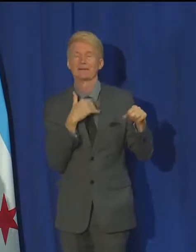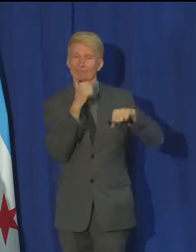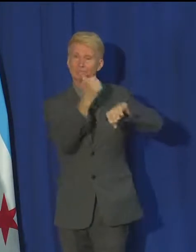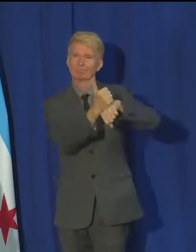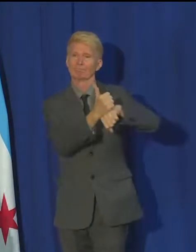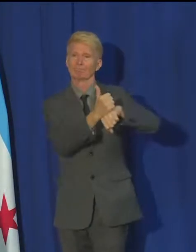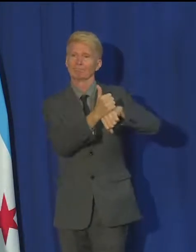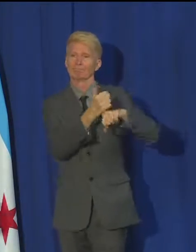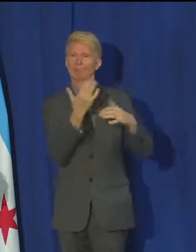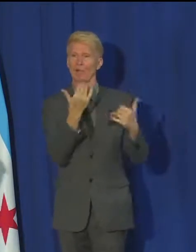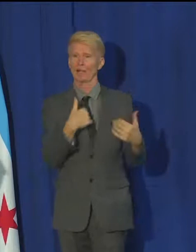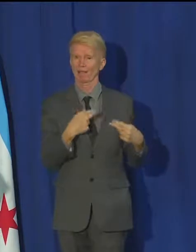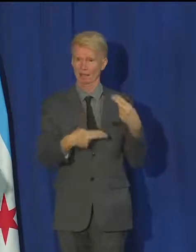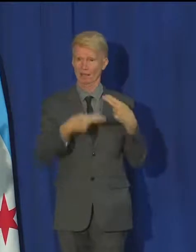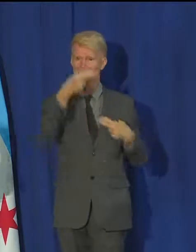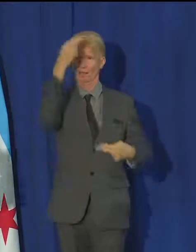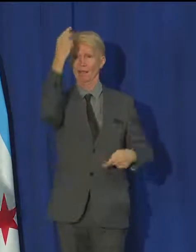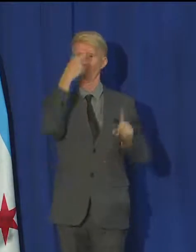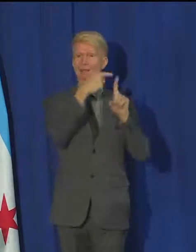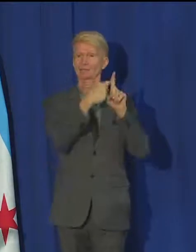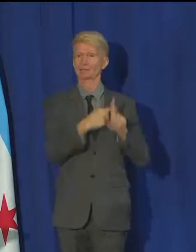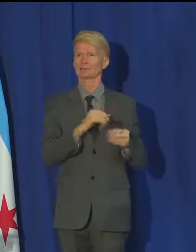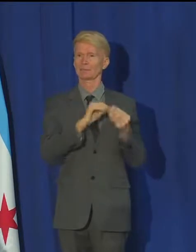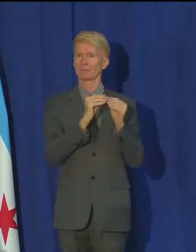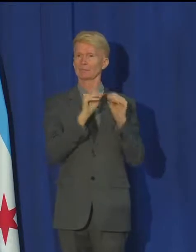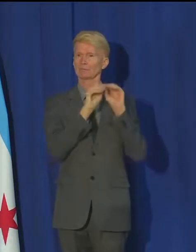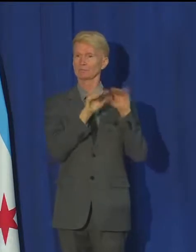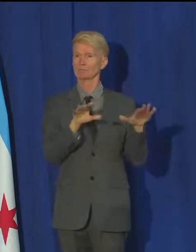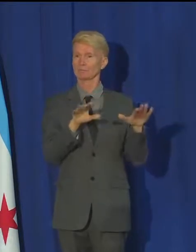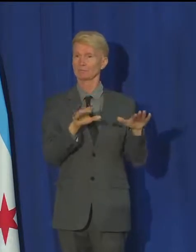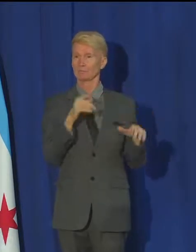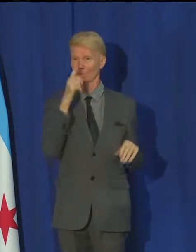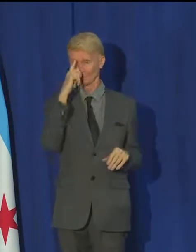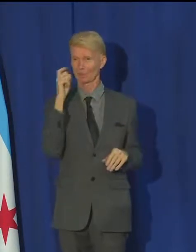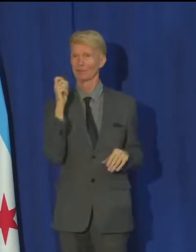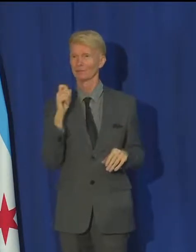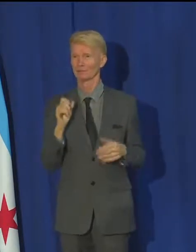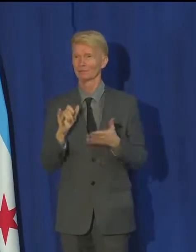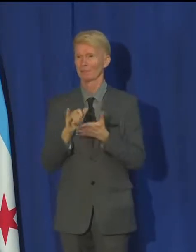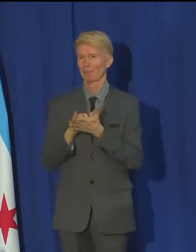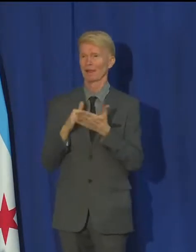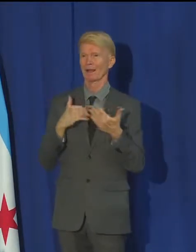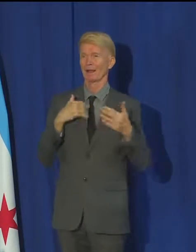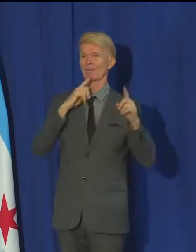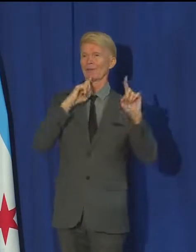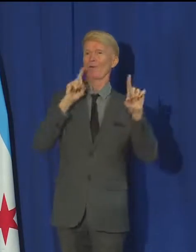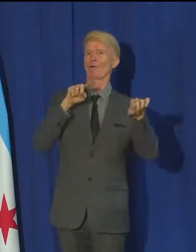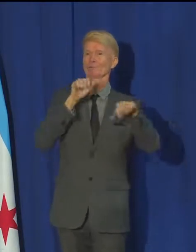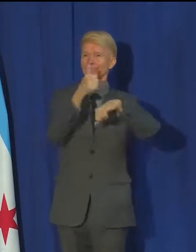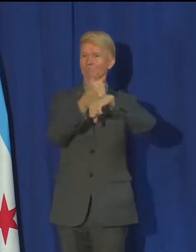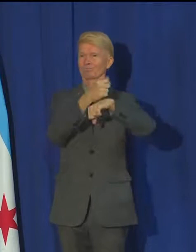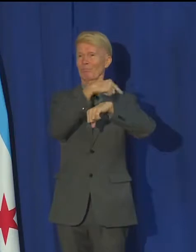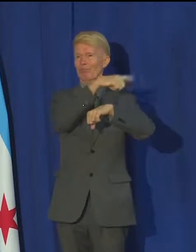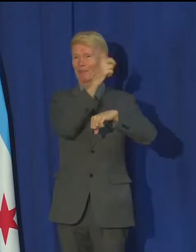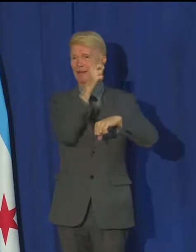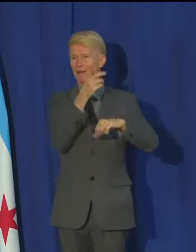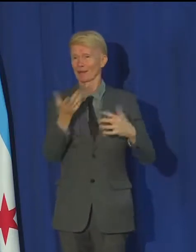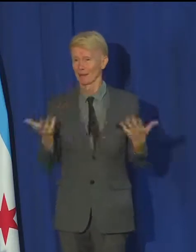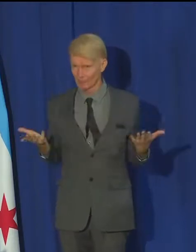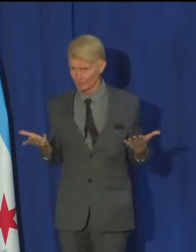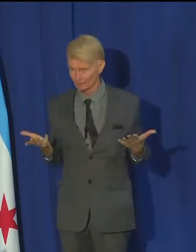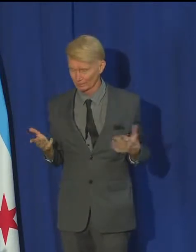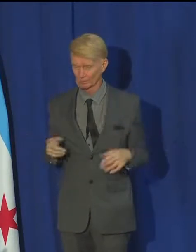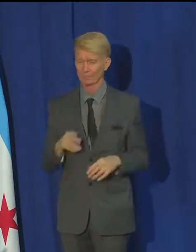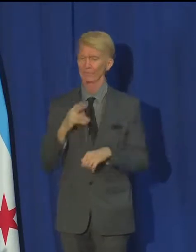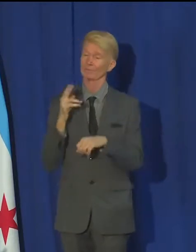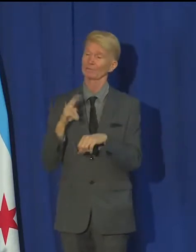imposed on it for high positivity. A lot of that is, I think, because there are porous borders here. What I would say is that